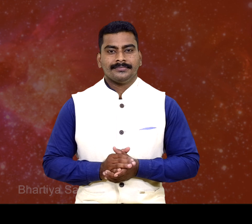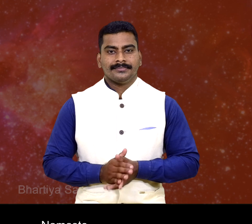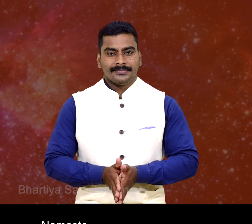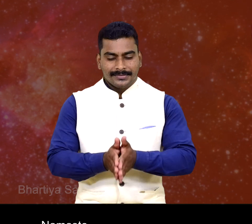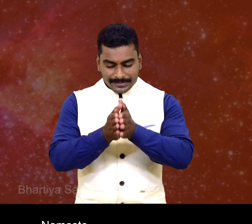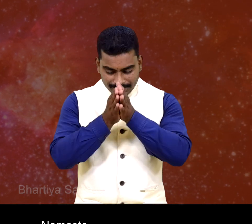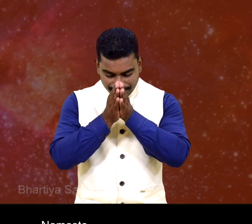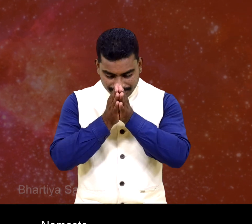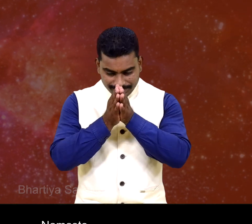Namaste.